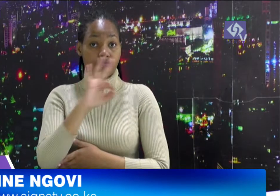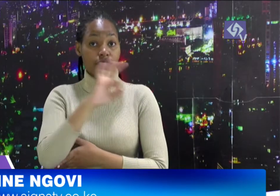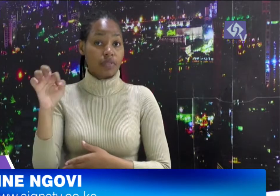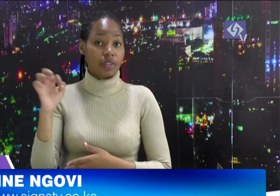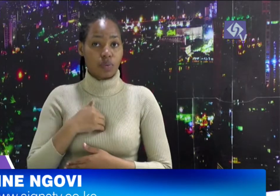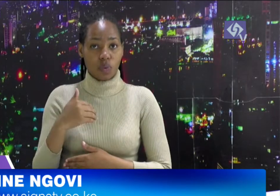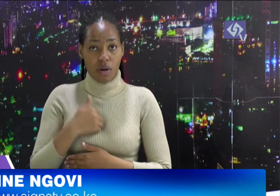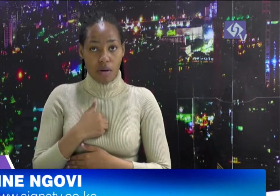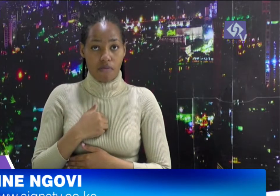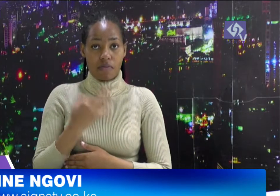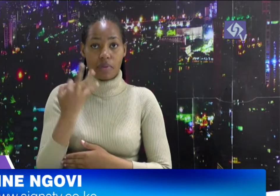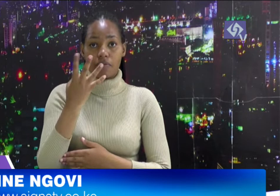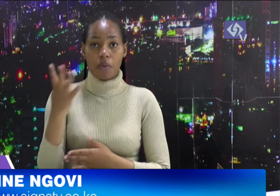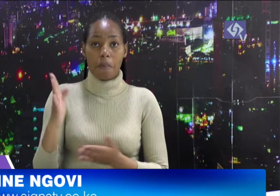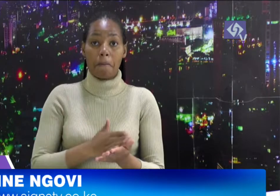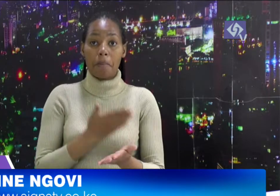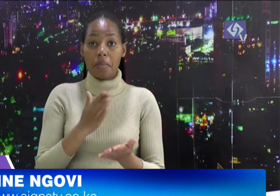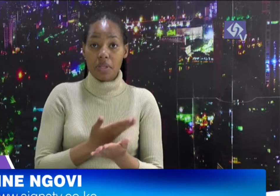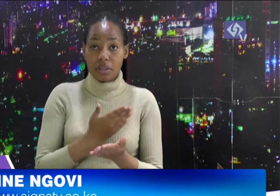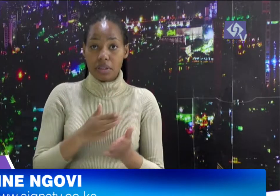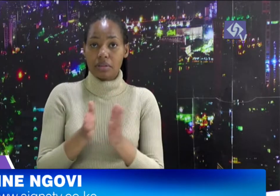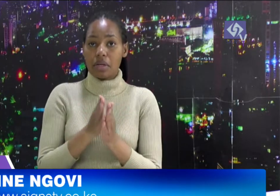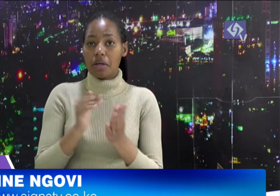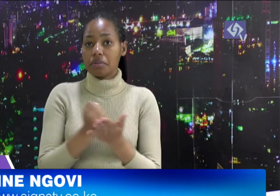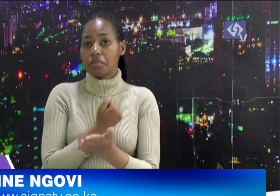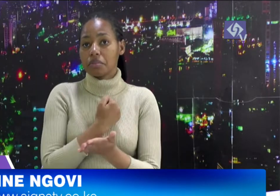of the previous proposed 2,000.